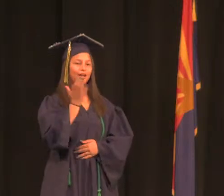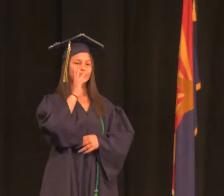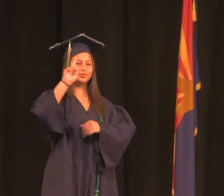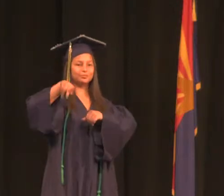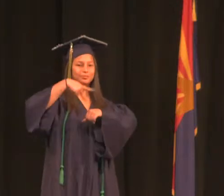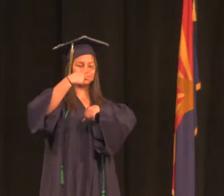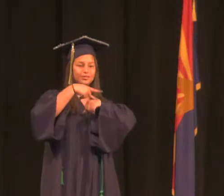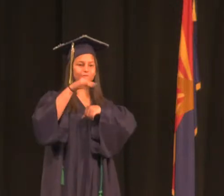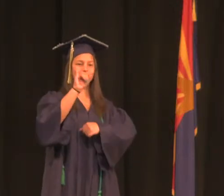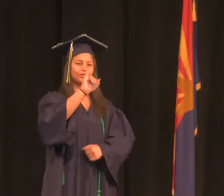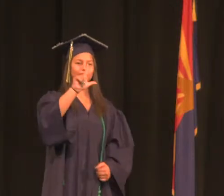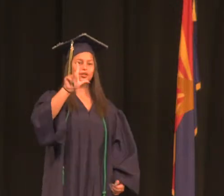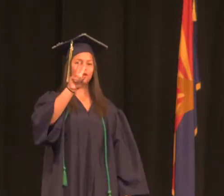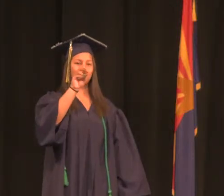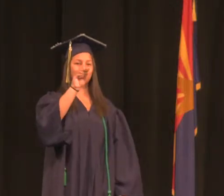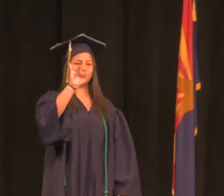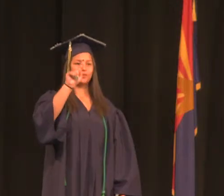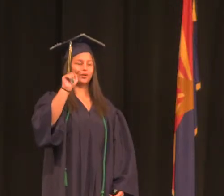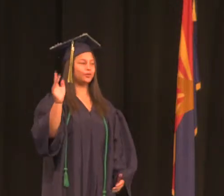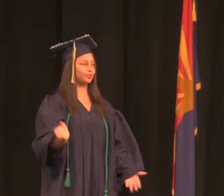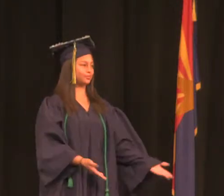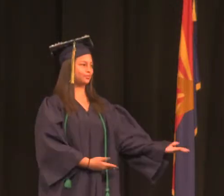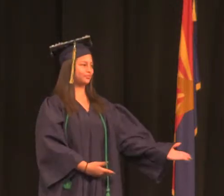Please welcome our principal, Jill Voigt.